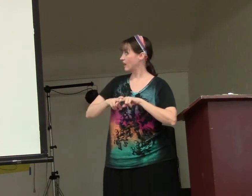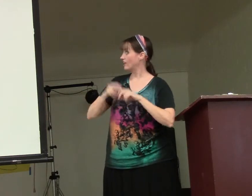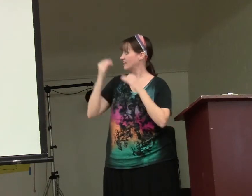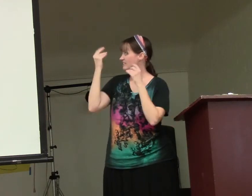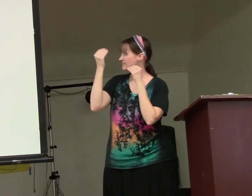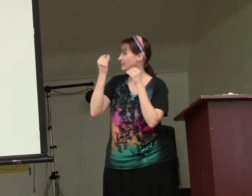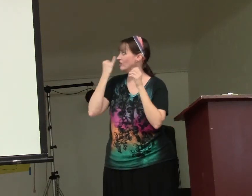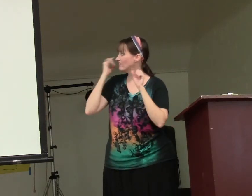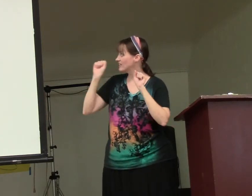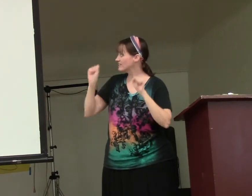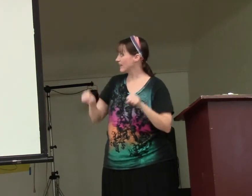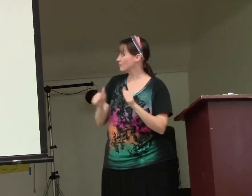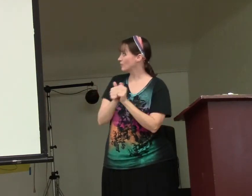and consider if he is able with